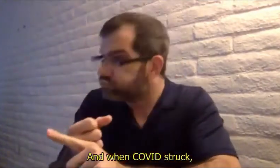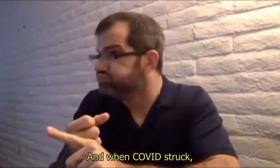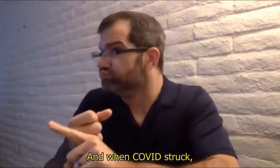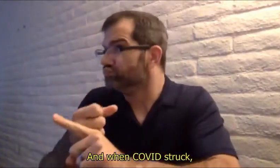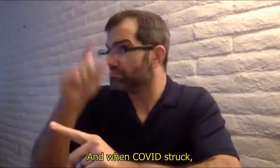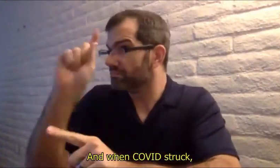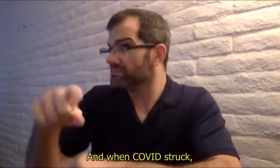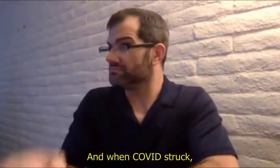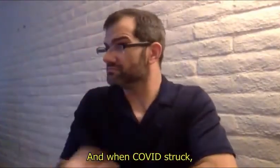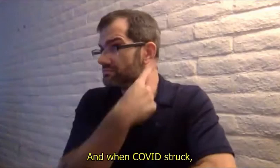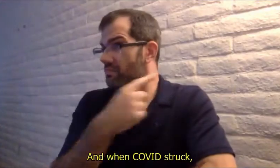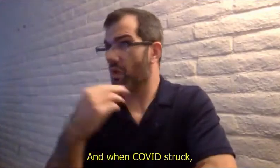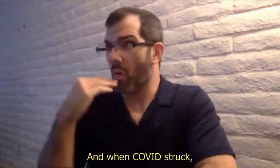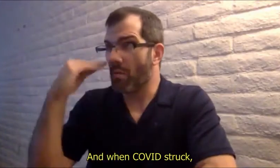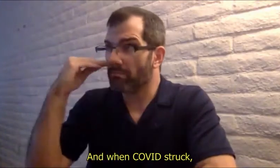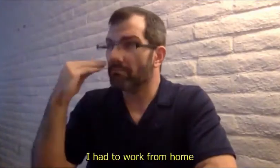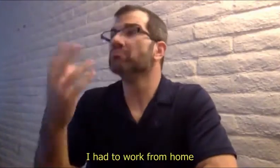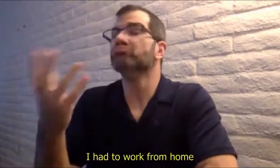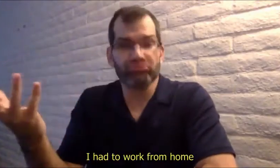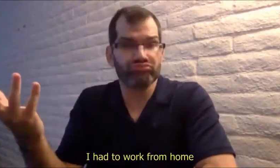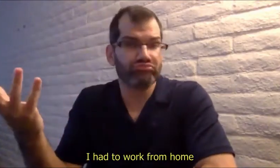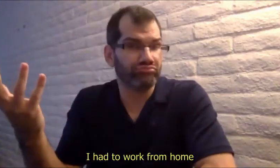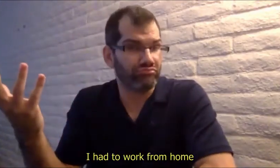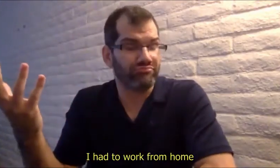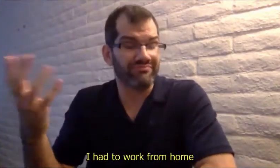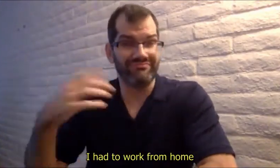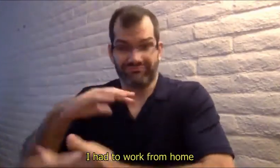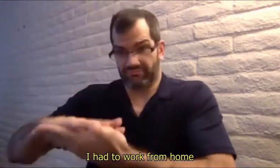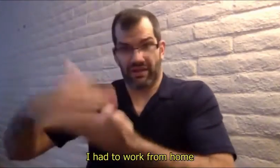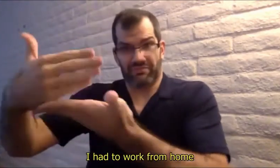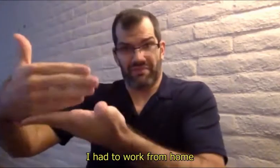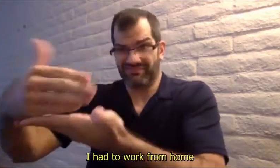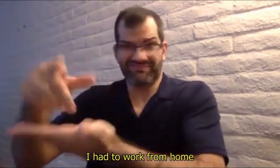And when COVID struck, I had to work from home.